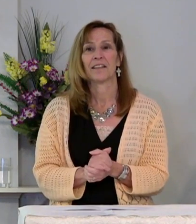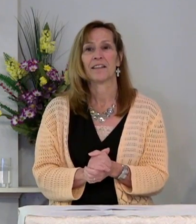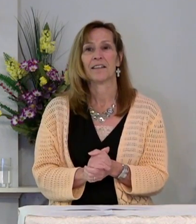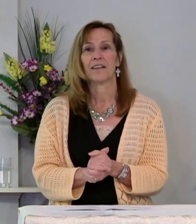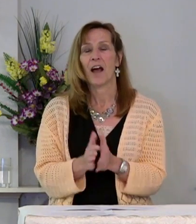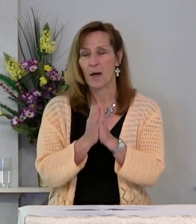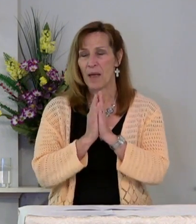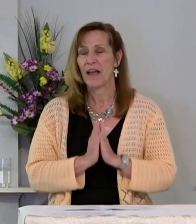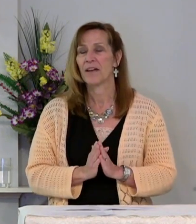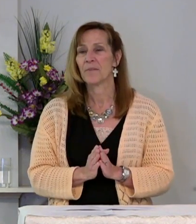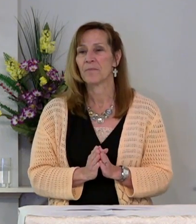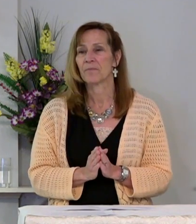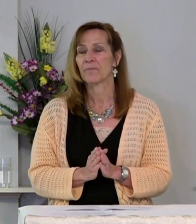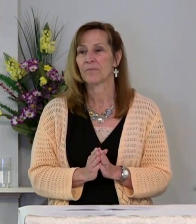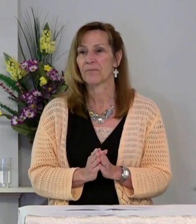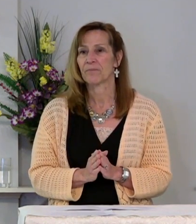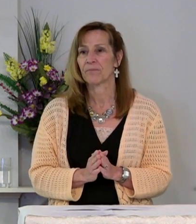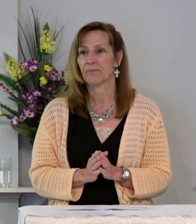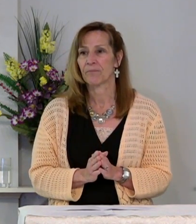Amen.